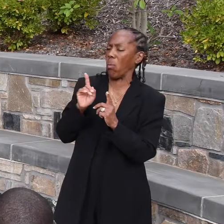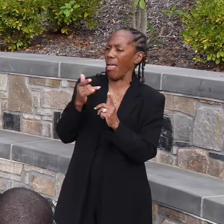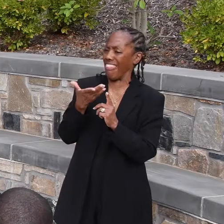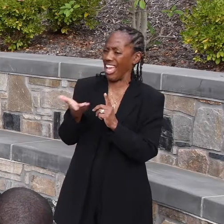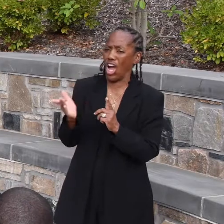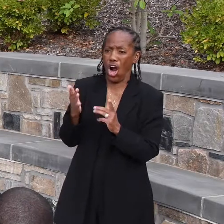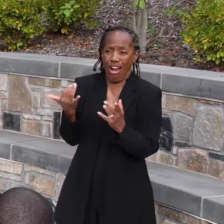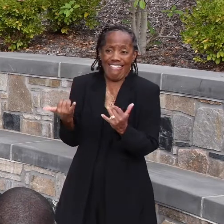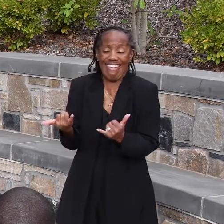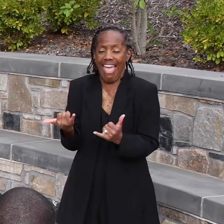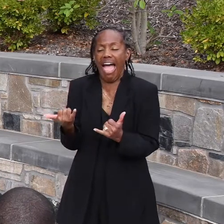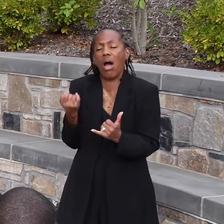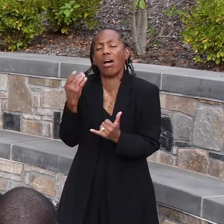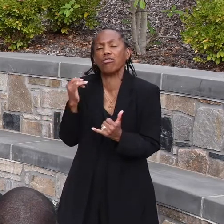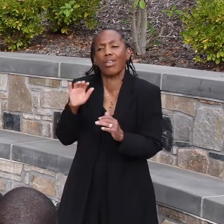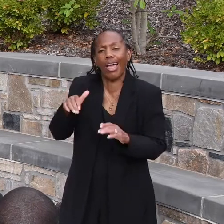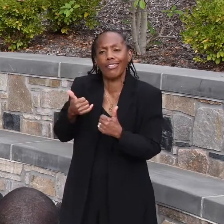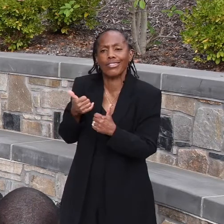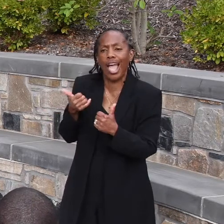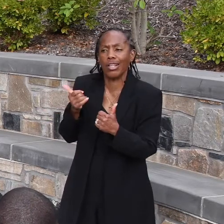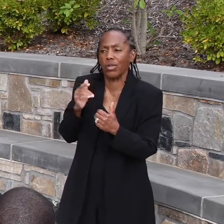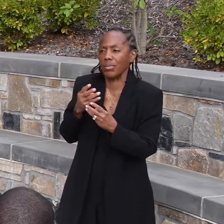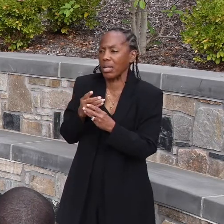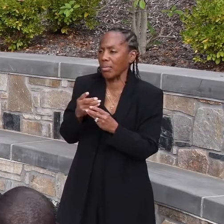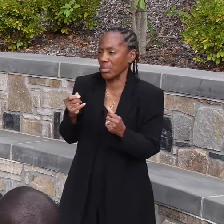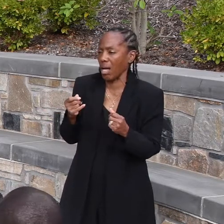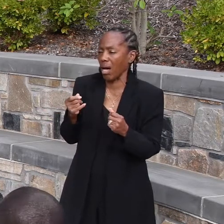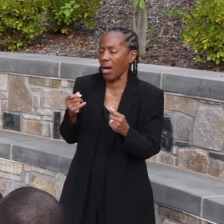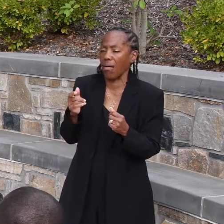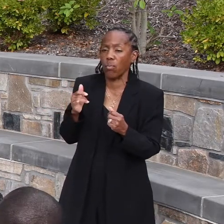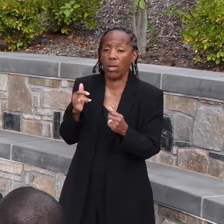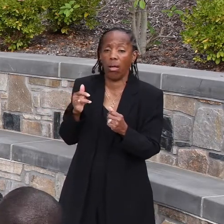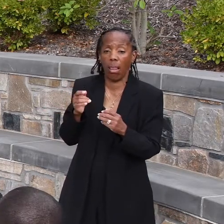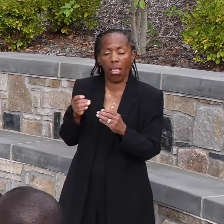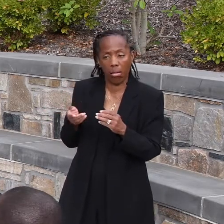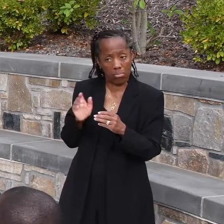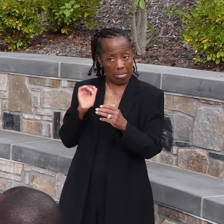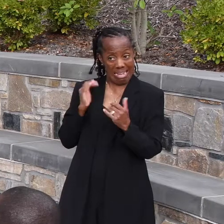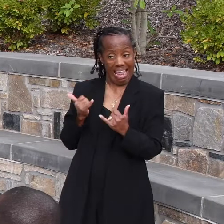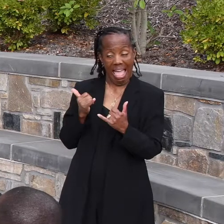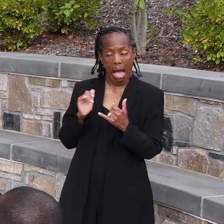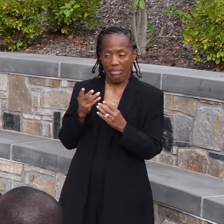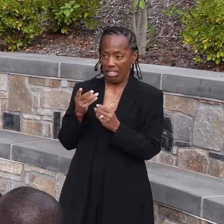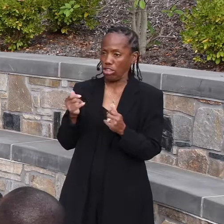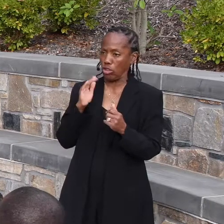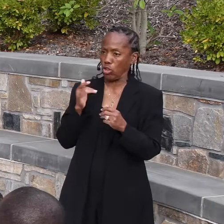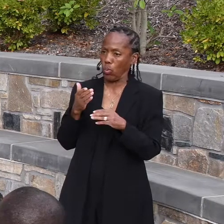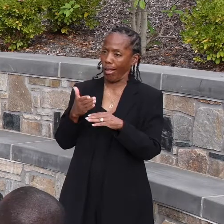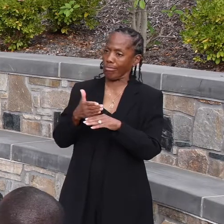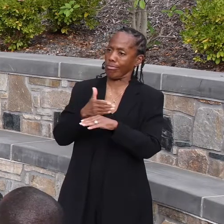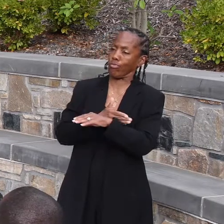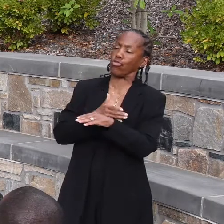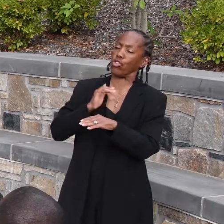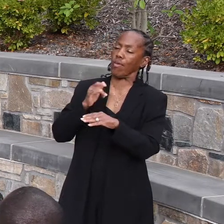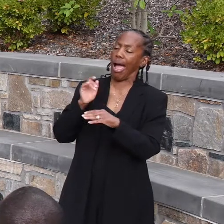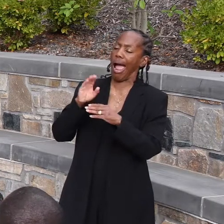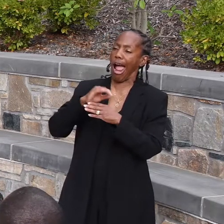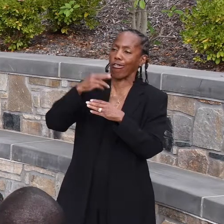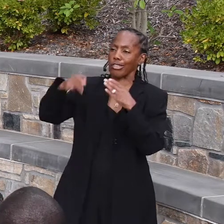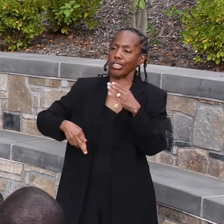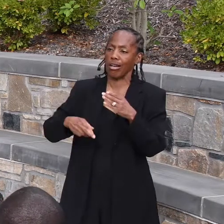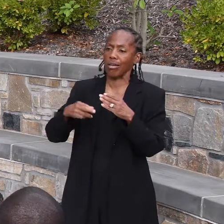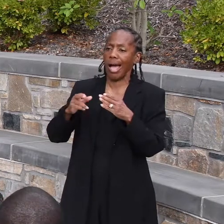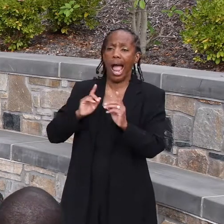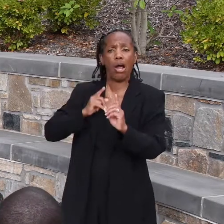face will improve outcomes in ways traditional treatments cannot. With a goal to prevent deaths and other adverse